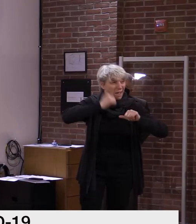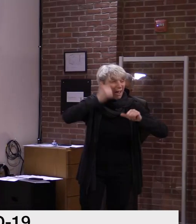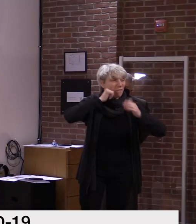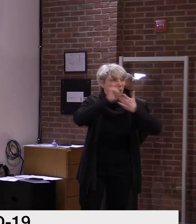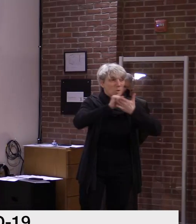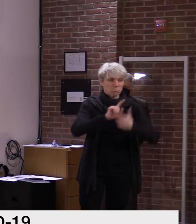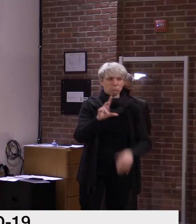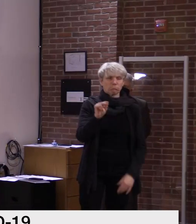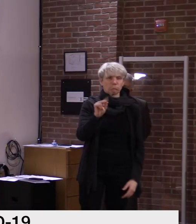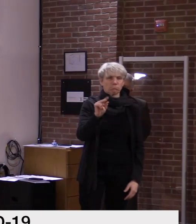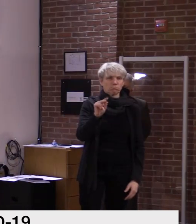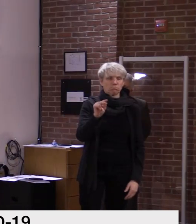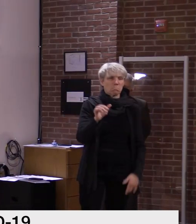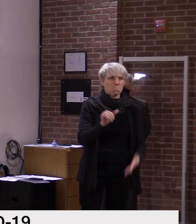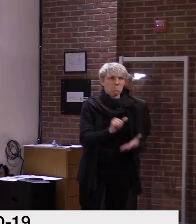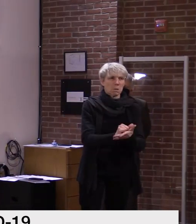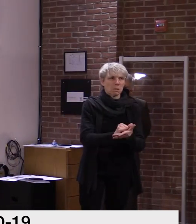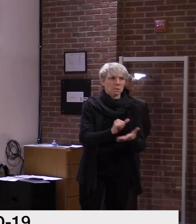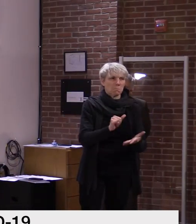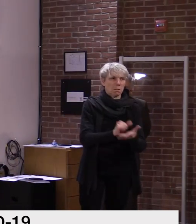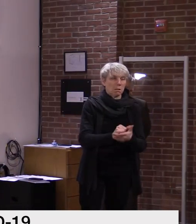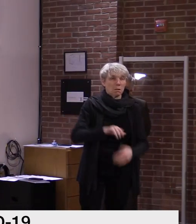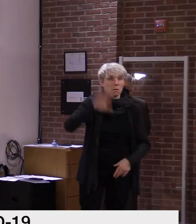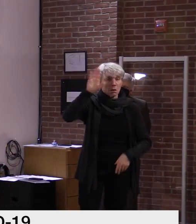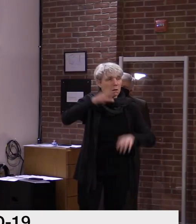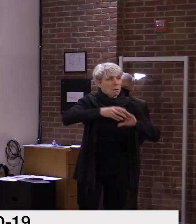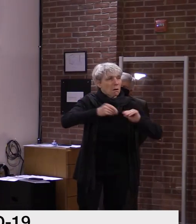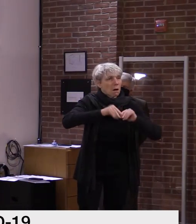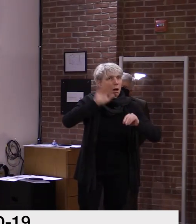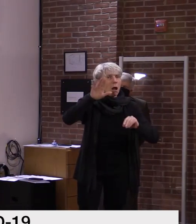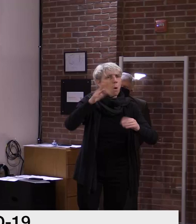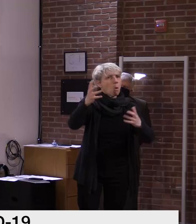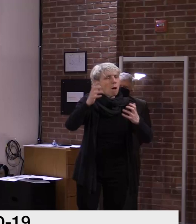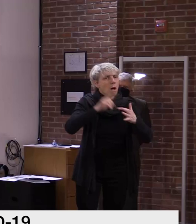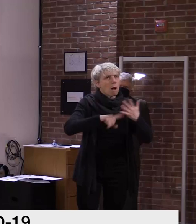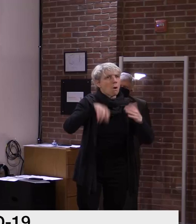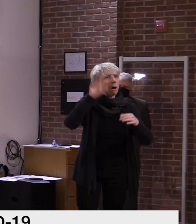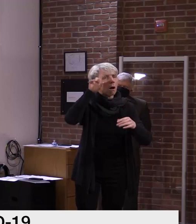give their points of view or lobby for anything. I think